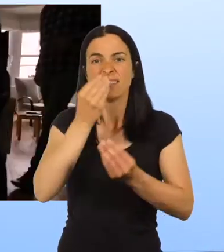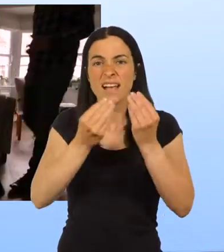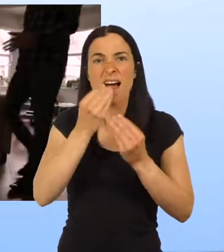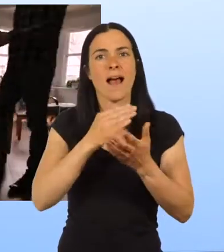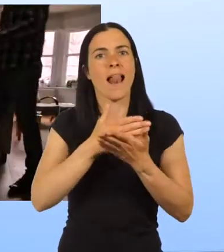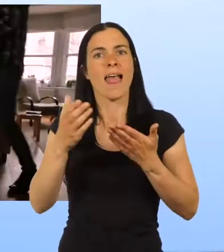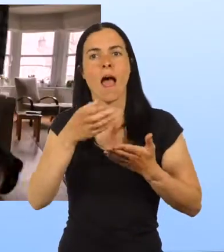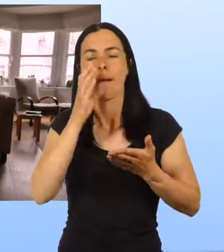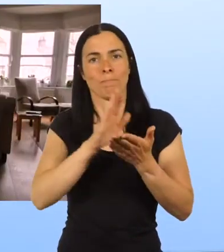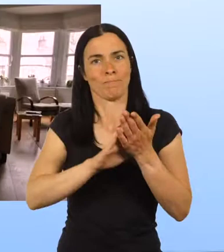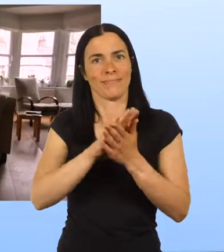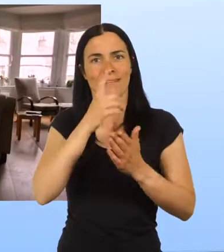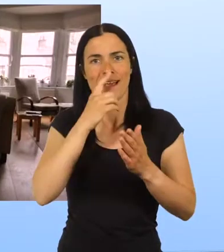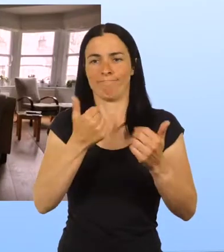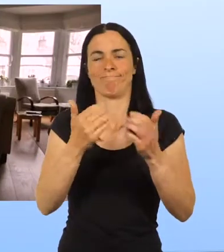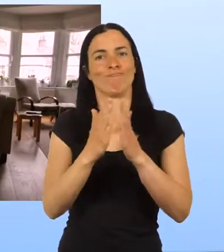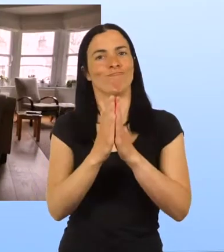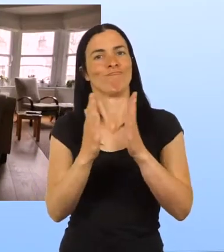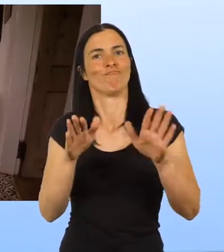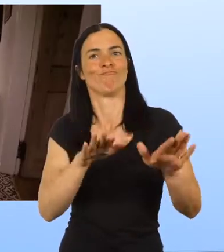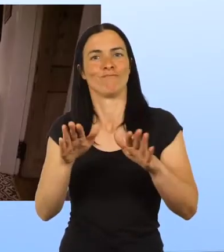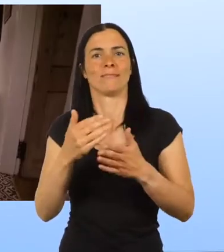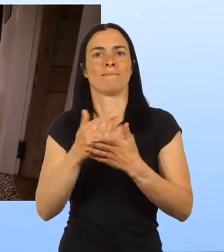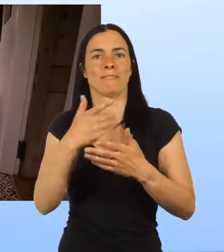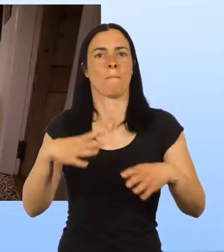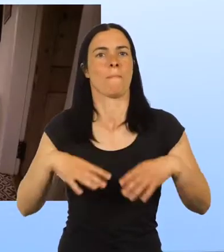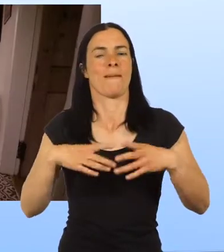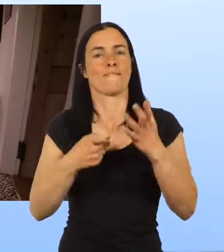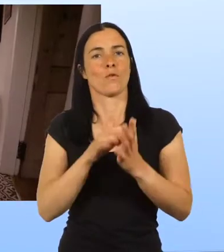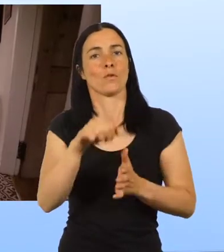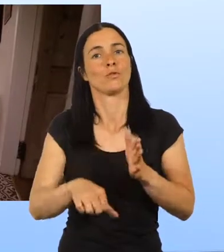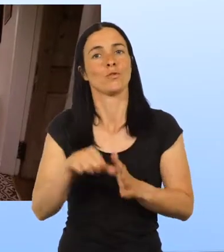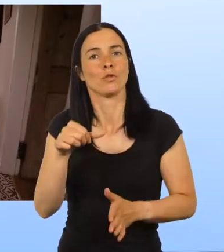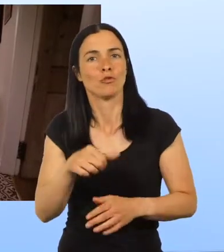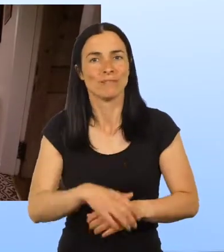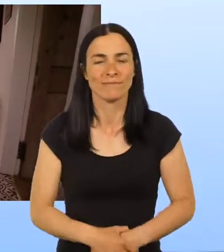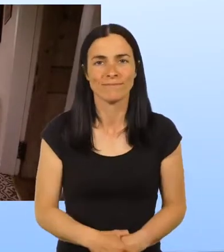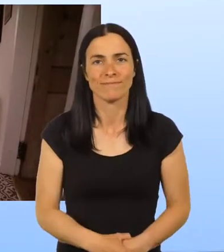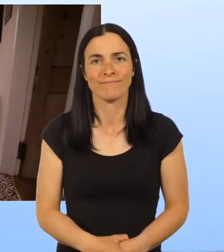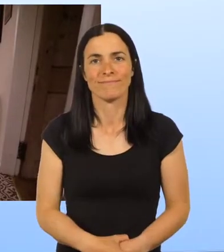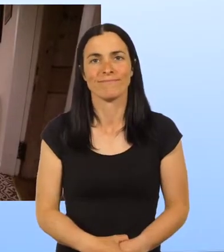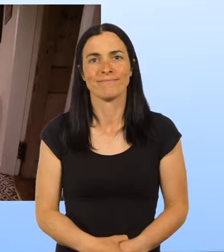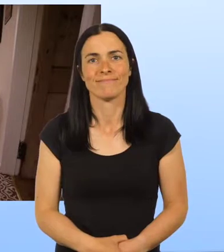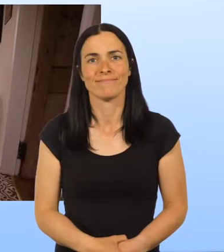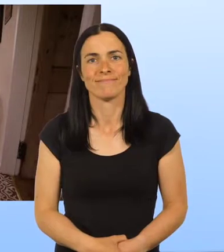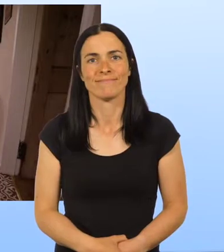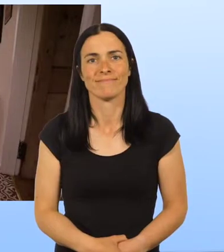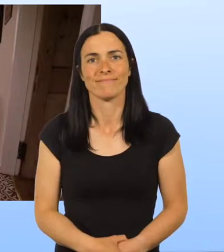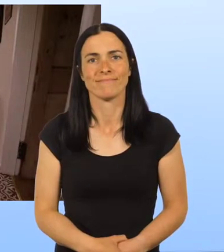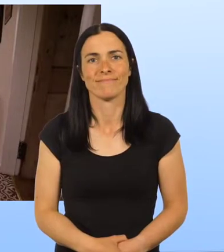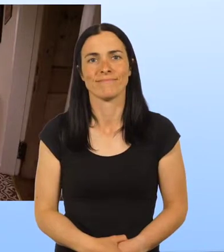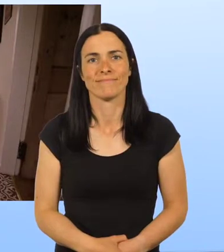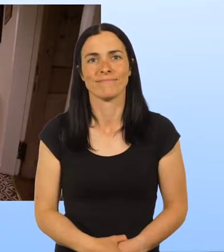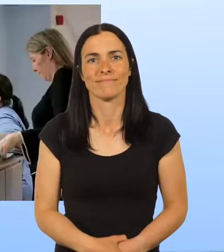this. Having a late snack, drinking clear liquids, and reducing the time you're not eating or drinking is the best way